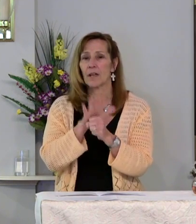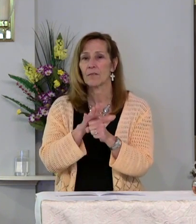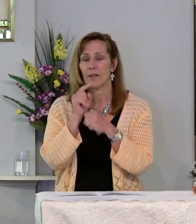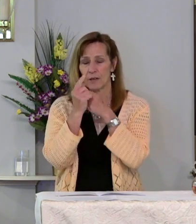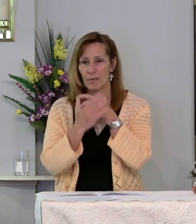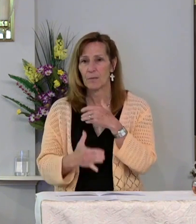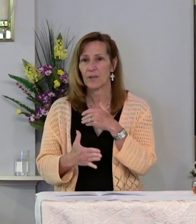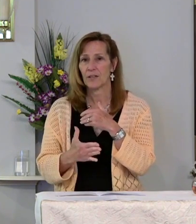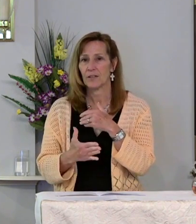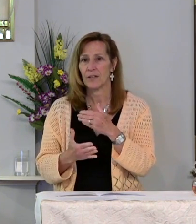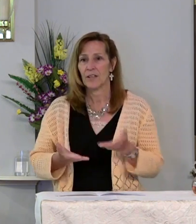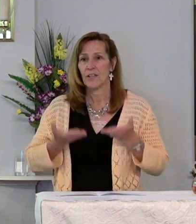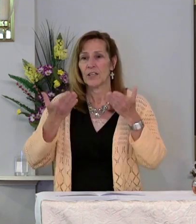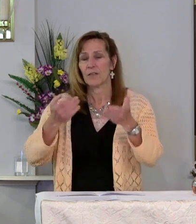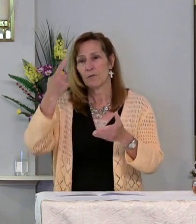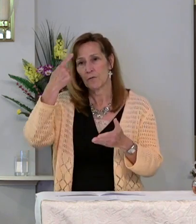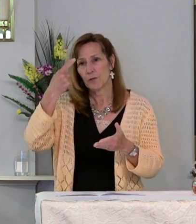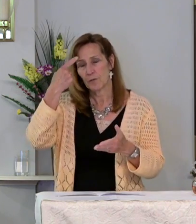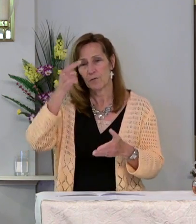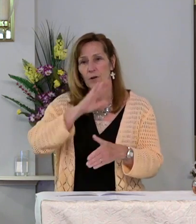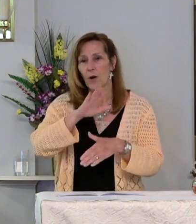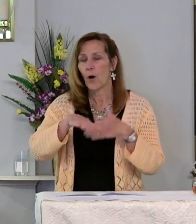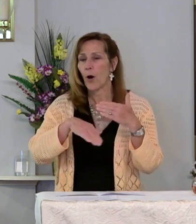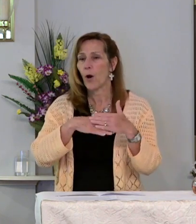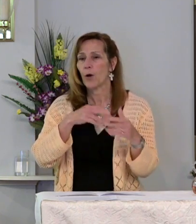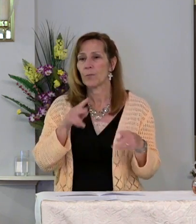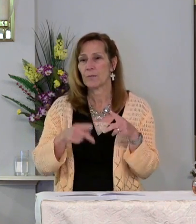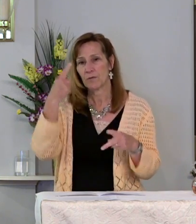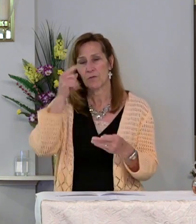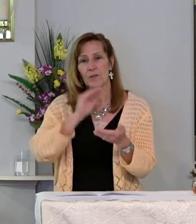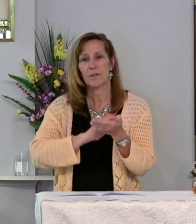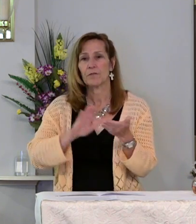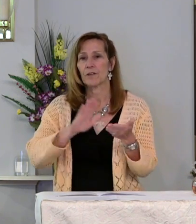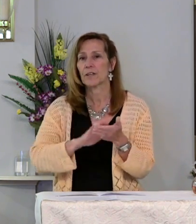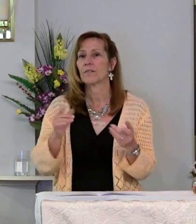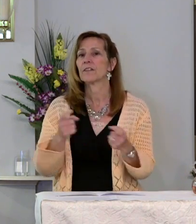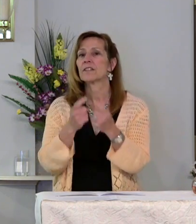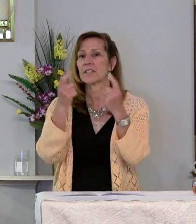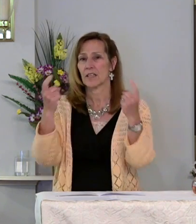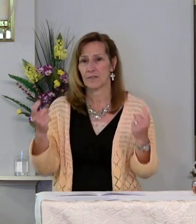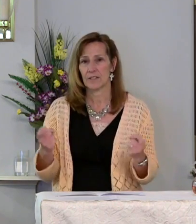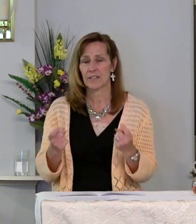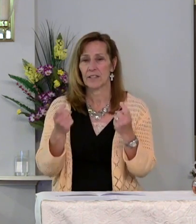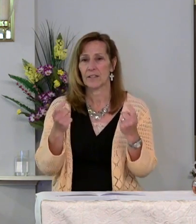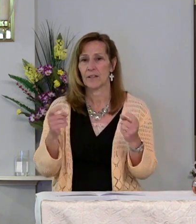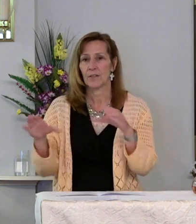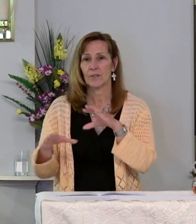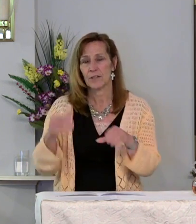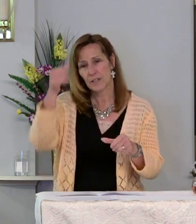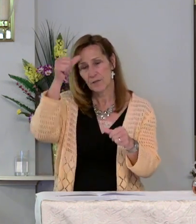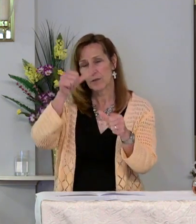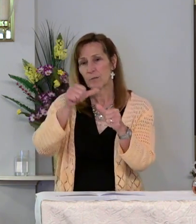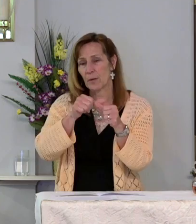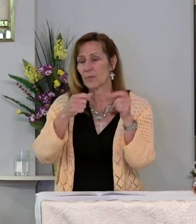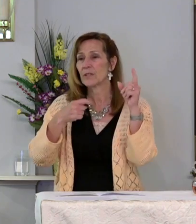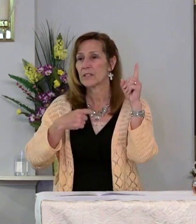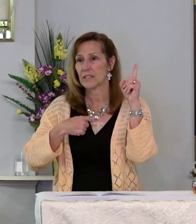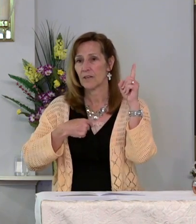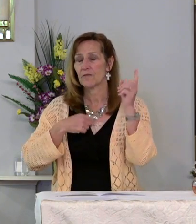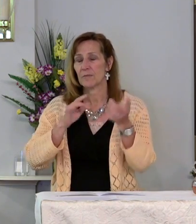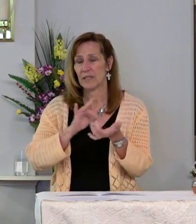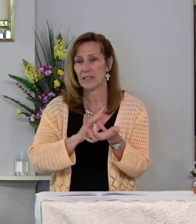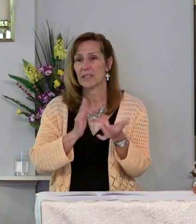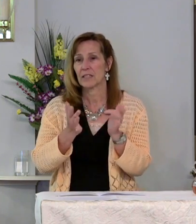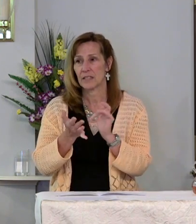in my blood, shed for you and for all people for the forgiveness of sin. Do this for the remembrance